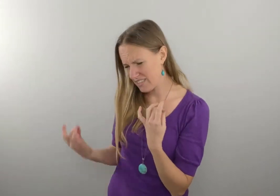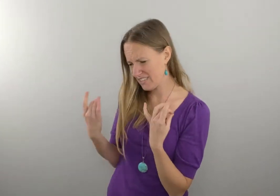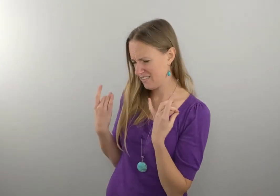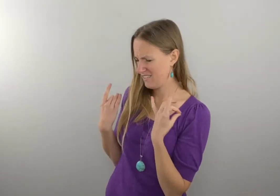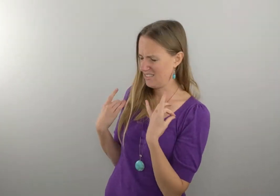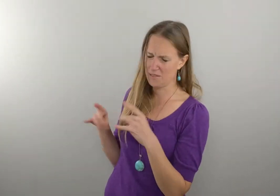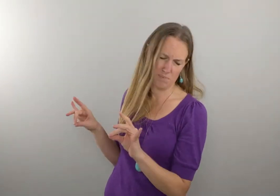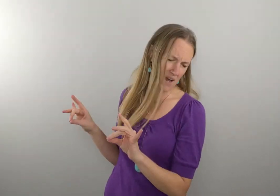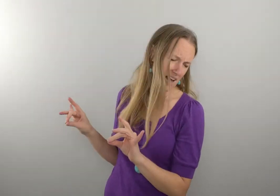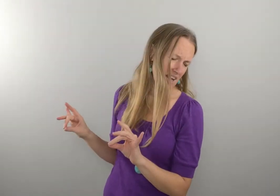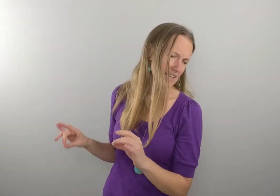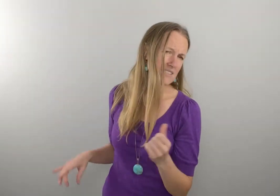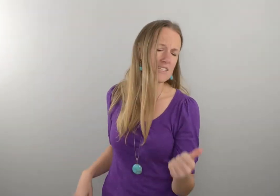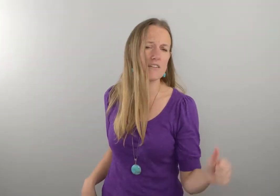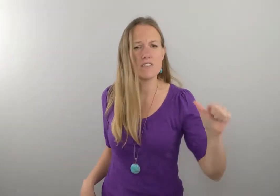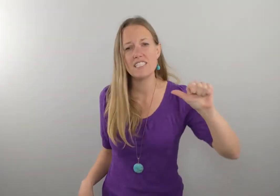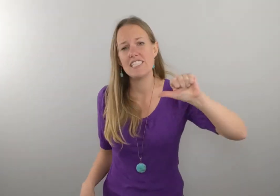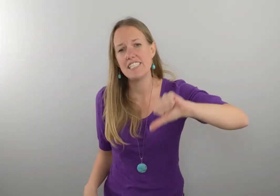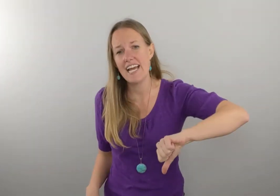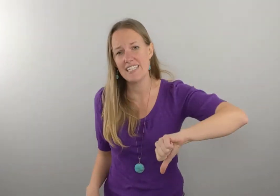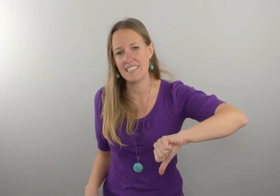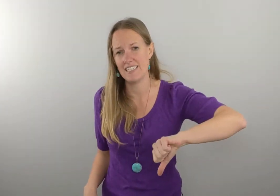anguish, despised and rejected,